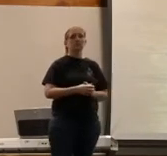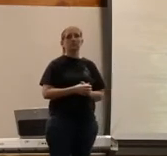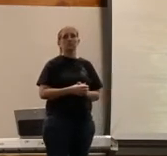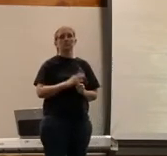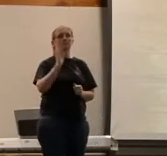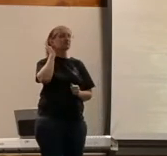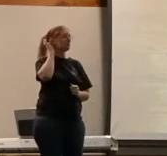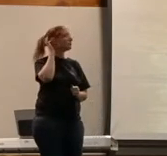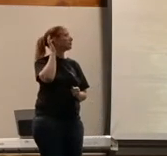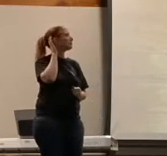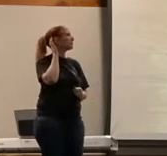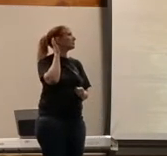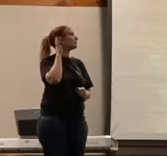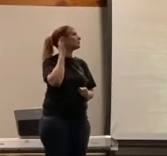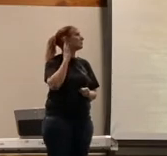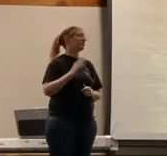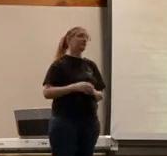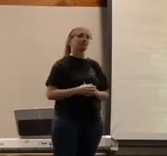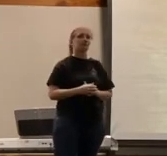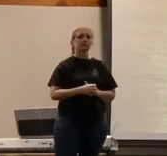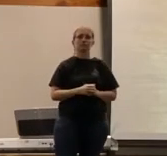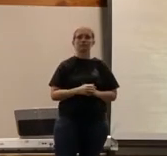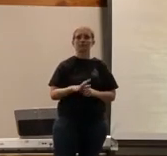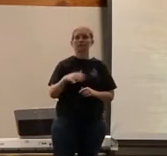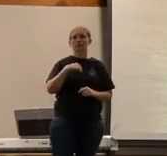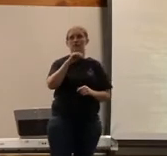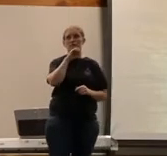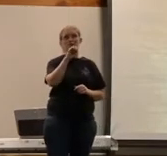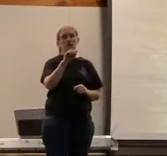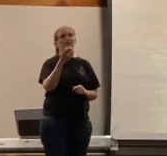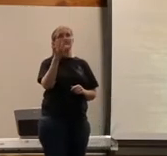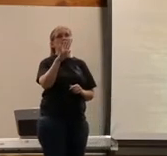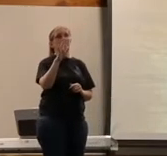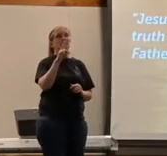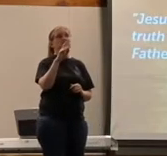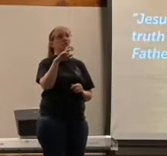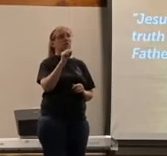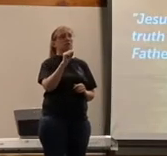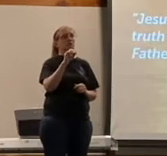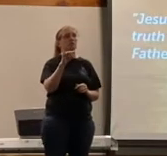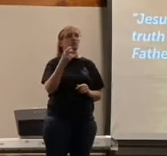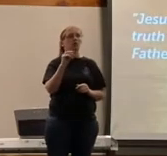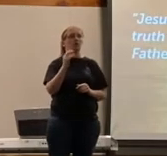Jesus is walking my street right now. Yes, he is. I love this verse, John 14:6.